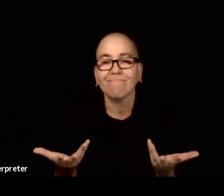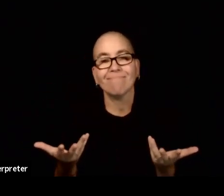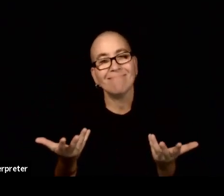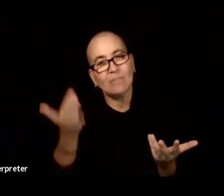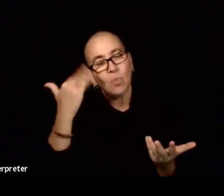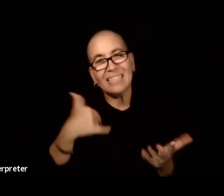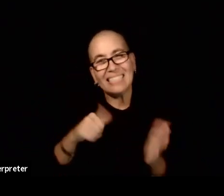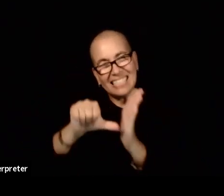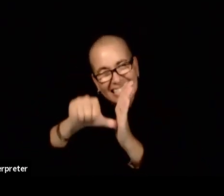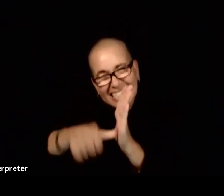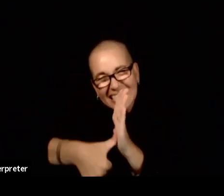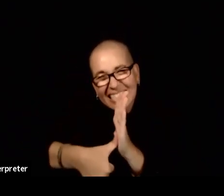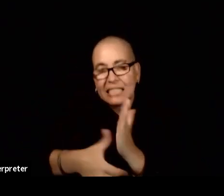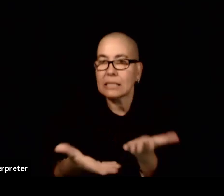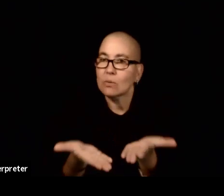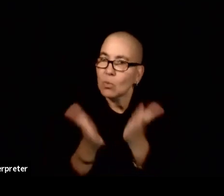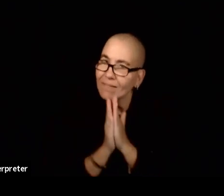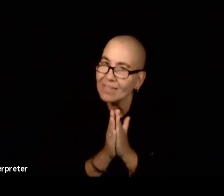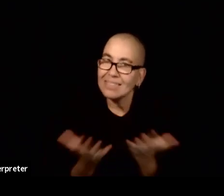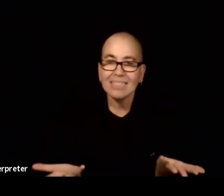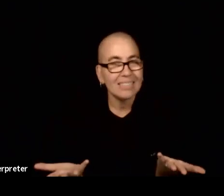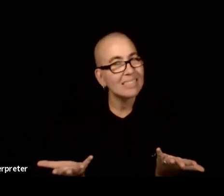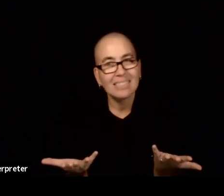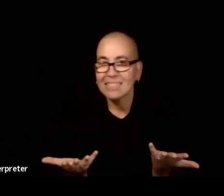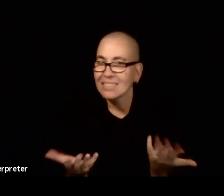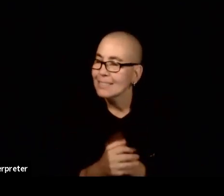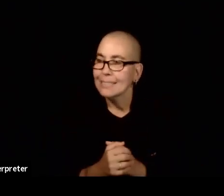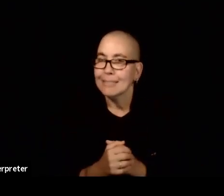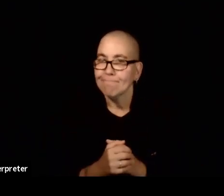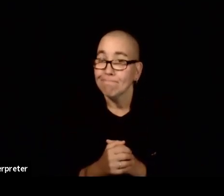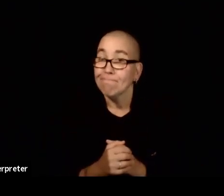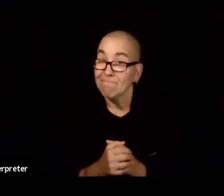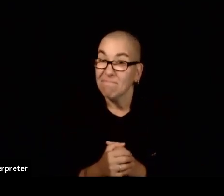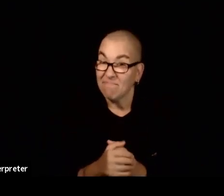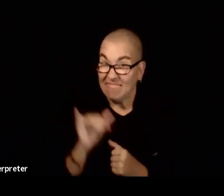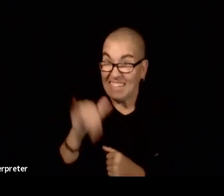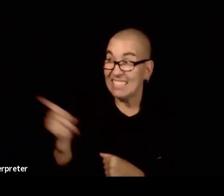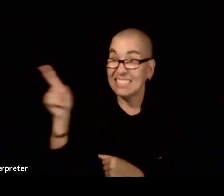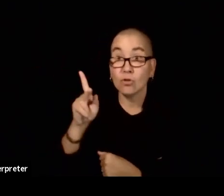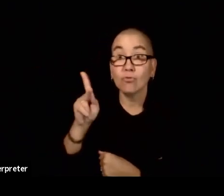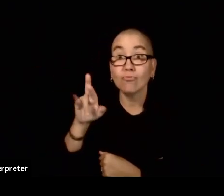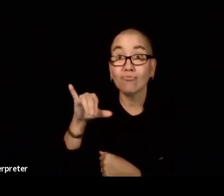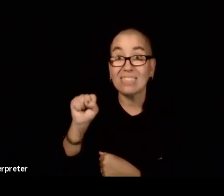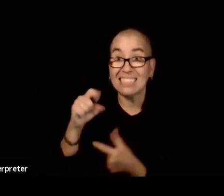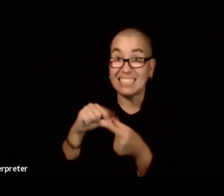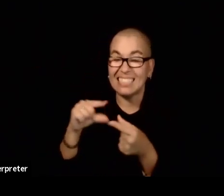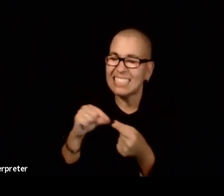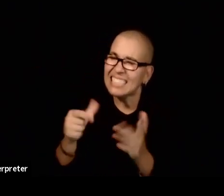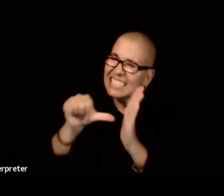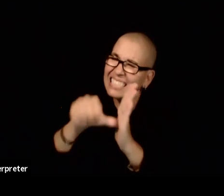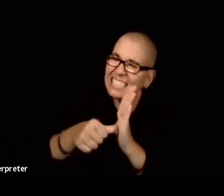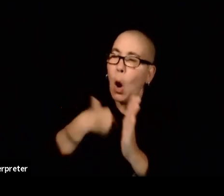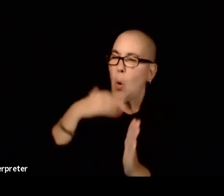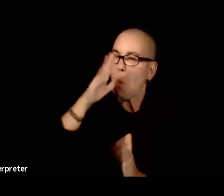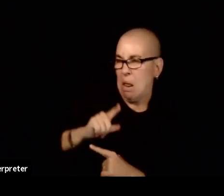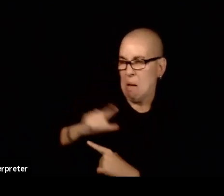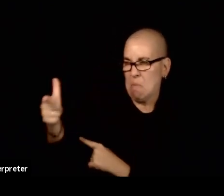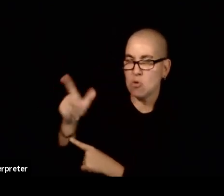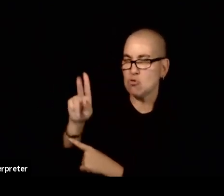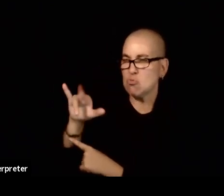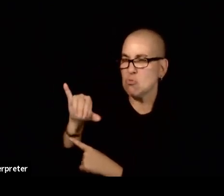really set out the parameters that, as Chris Erzman has said many a time, and I'll turn it over to Chris in a sec here to see if she has anything to add,